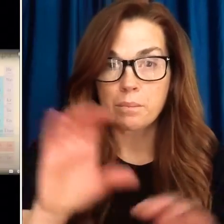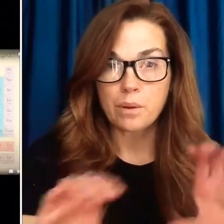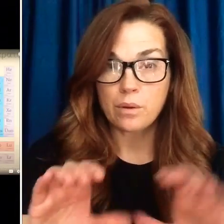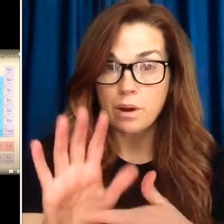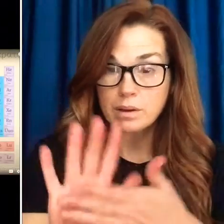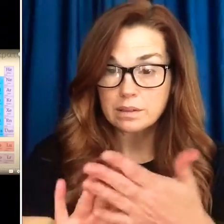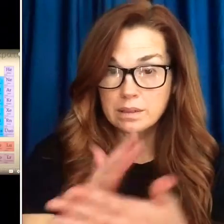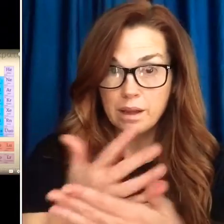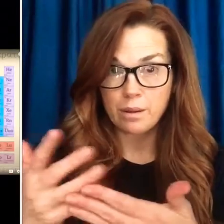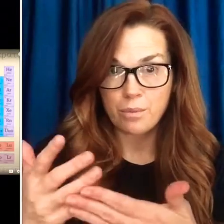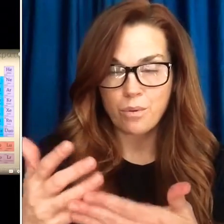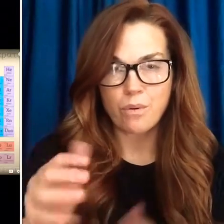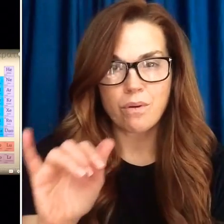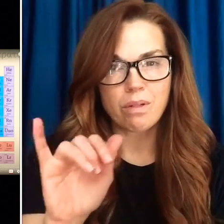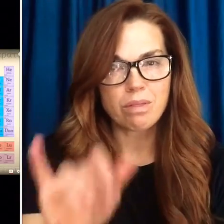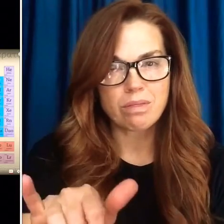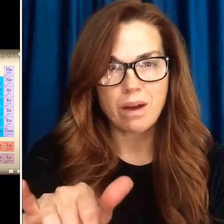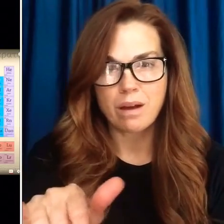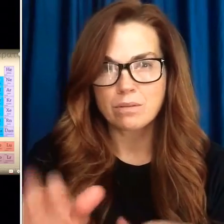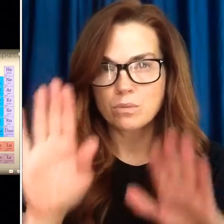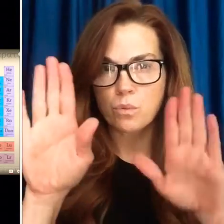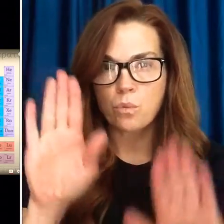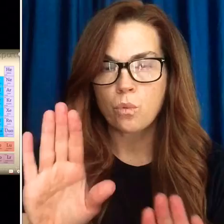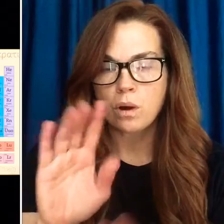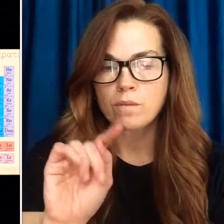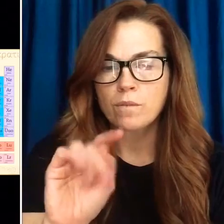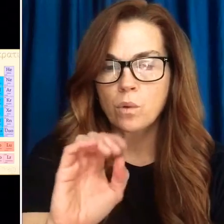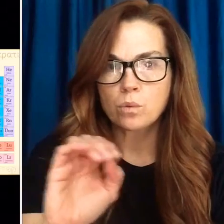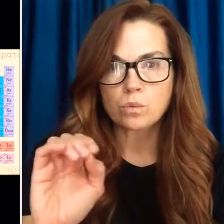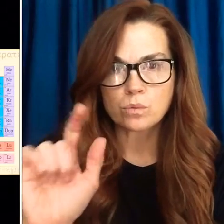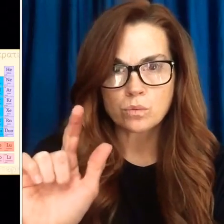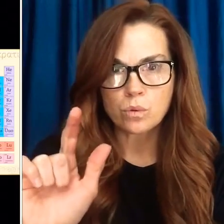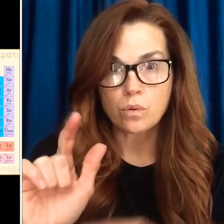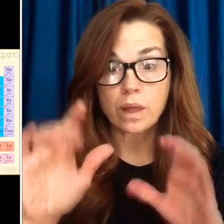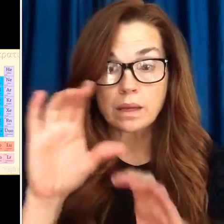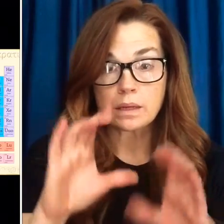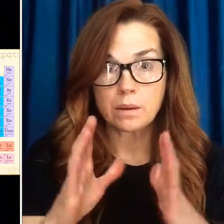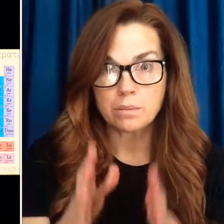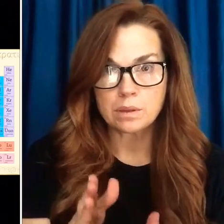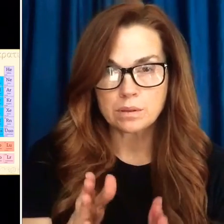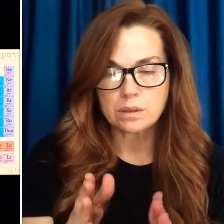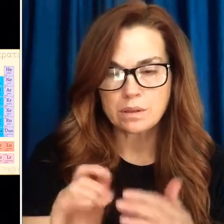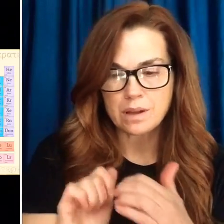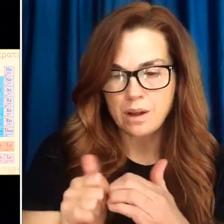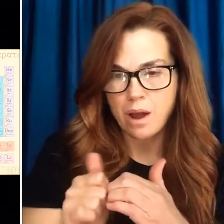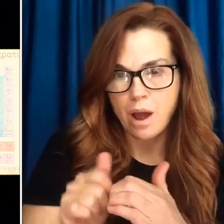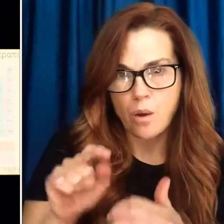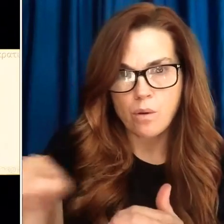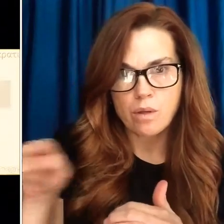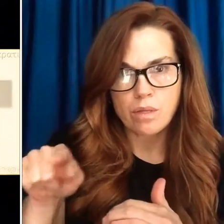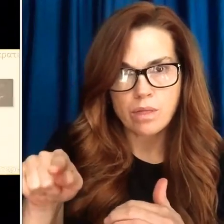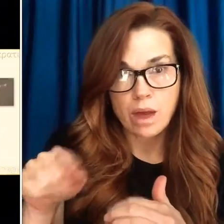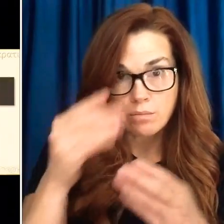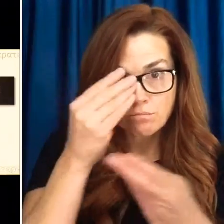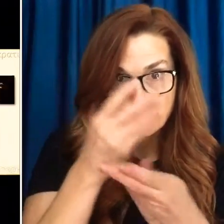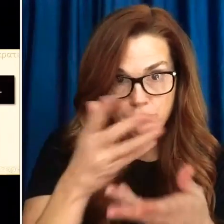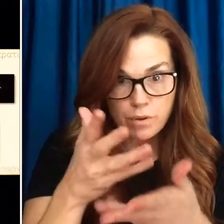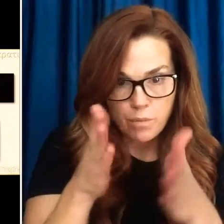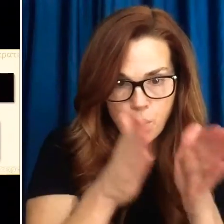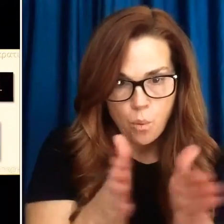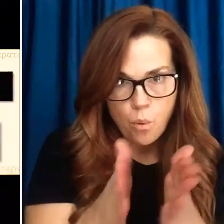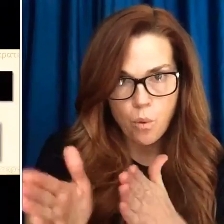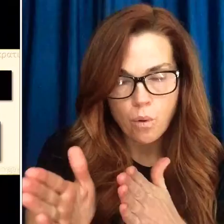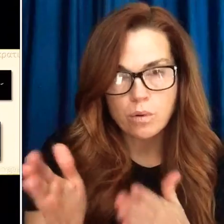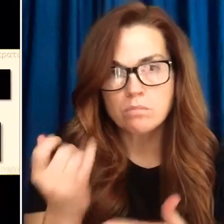The periodic table is the most powerful tool chemists have for organizing chemical information. Without